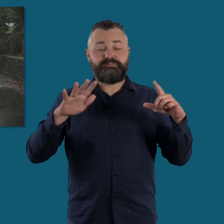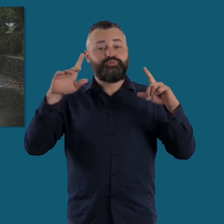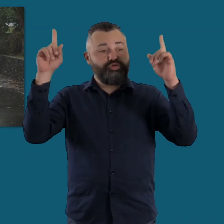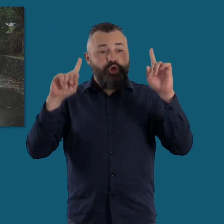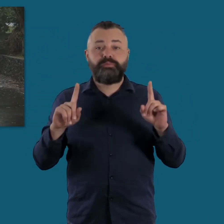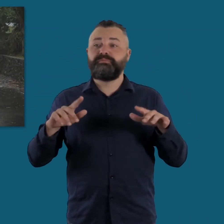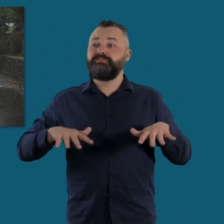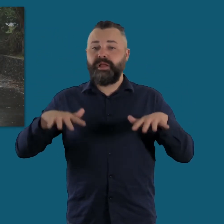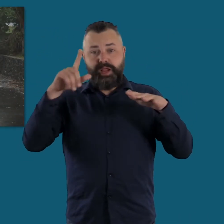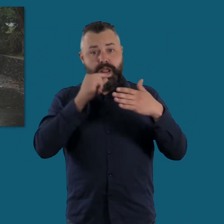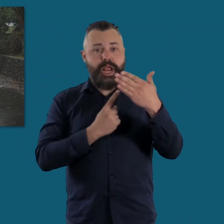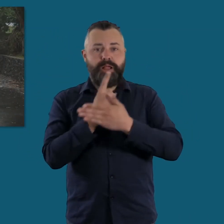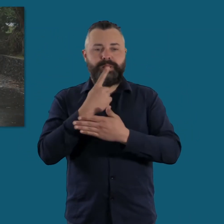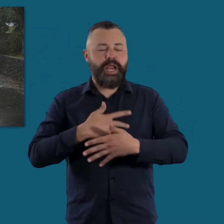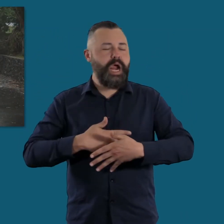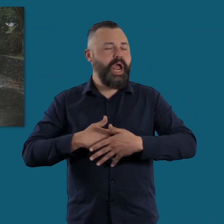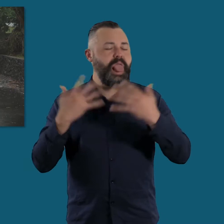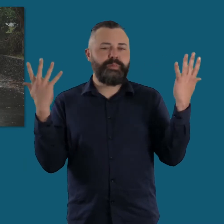Storms and floods can occur anywhere in Australia.